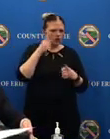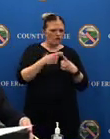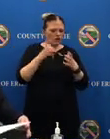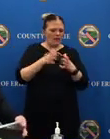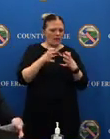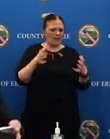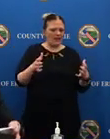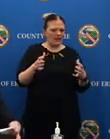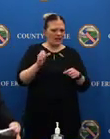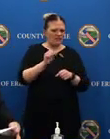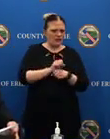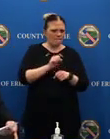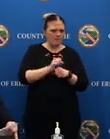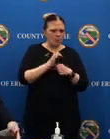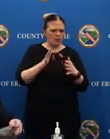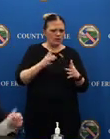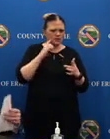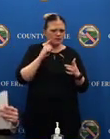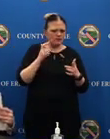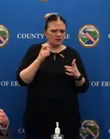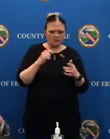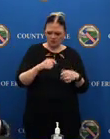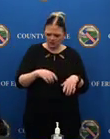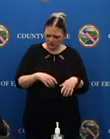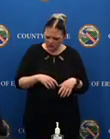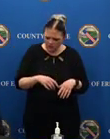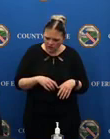employees at some of the larger factories,